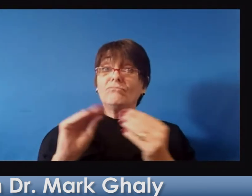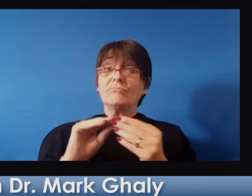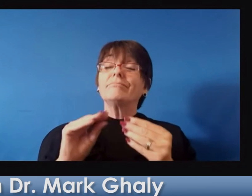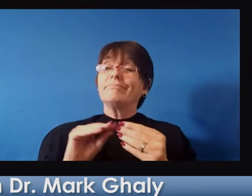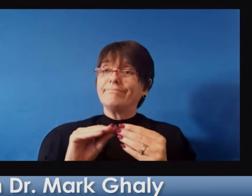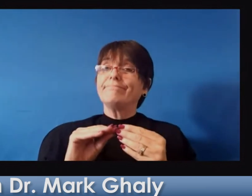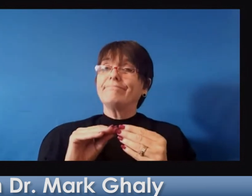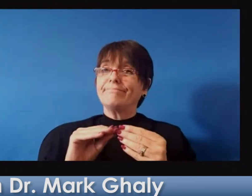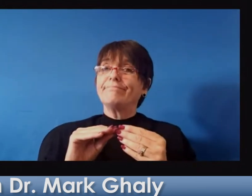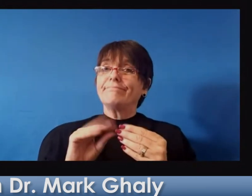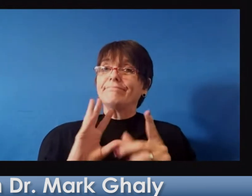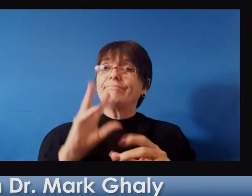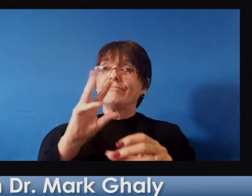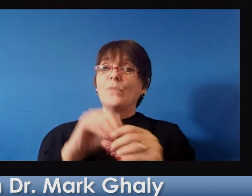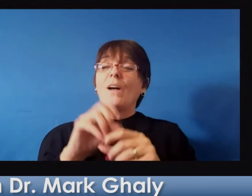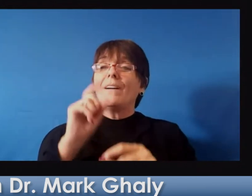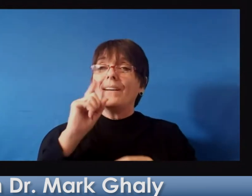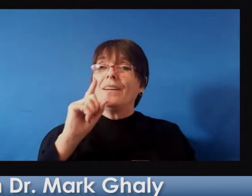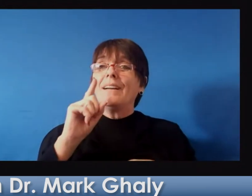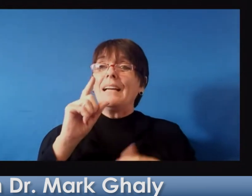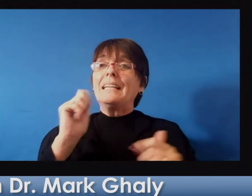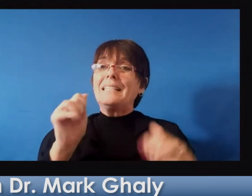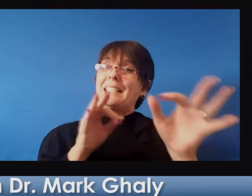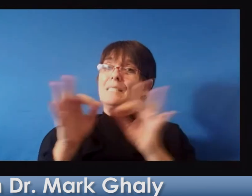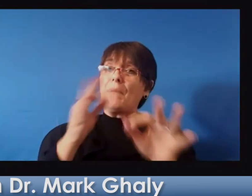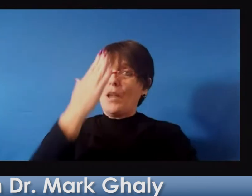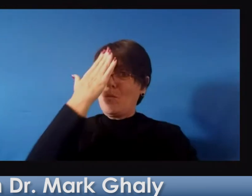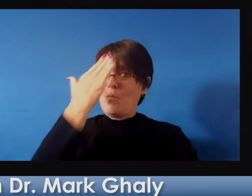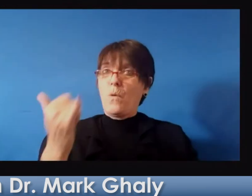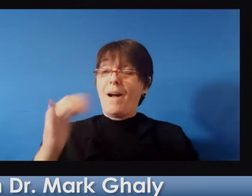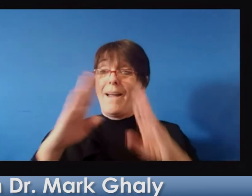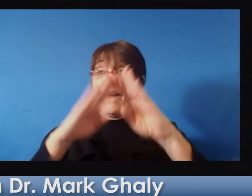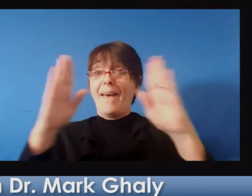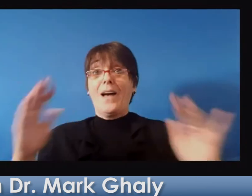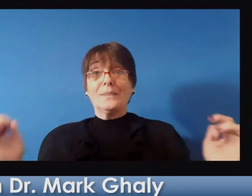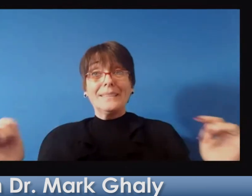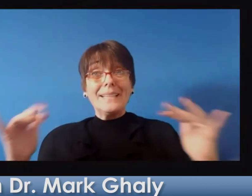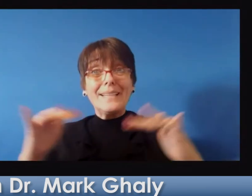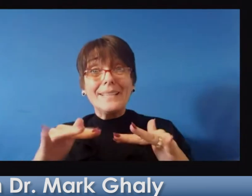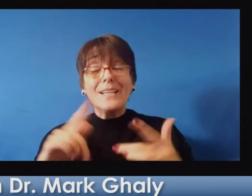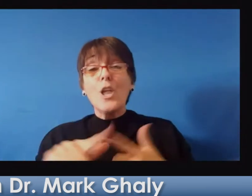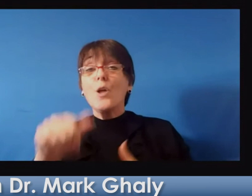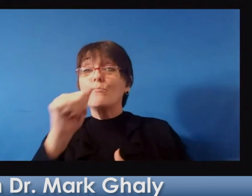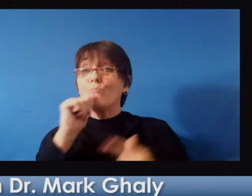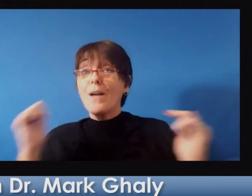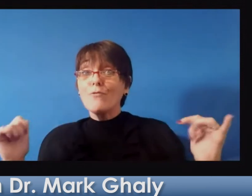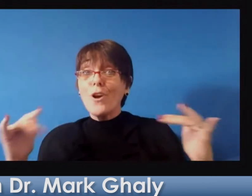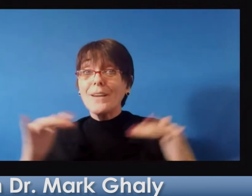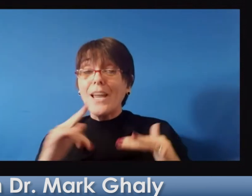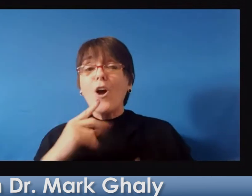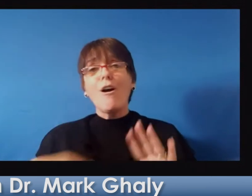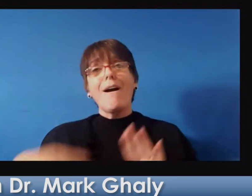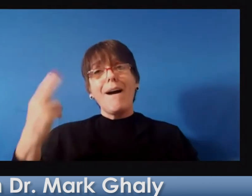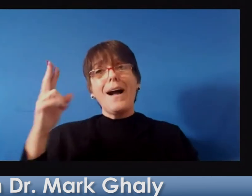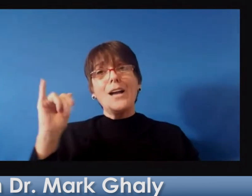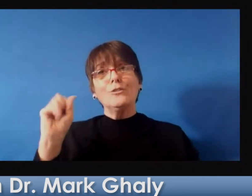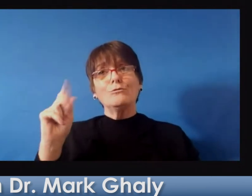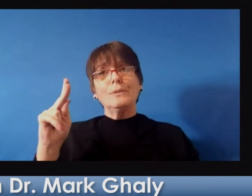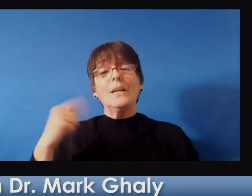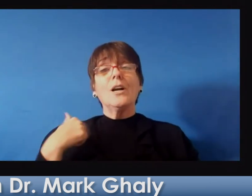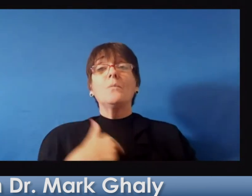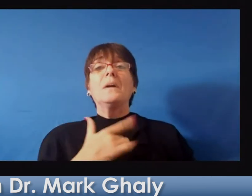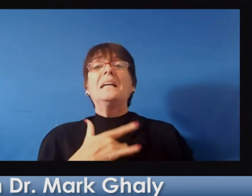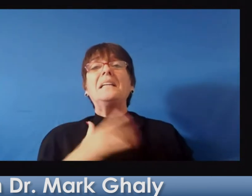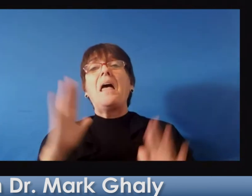into play for why household gatherings, private gatherings are higher risk. We tend to take our